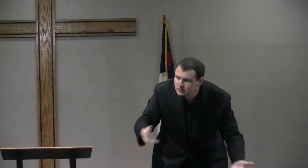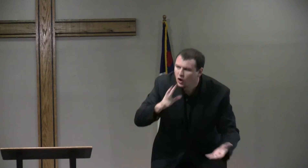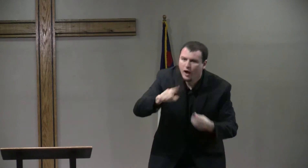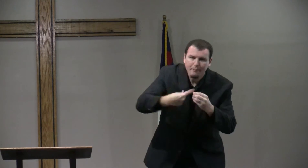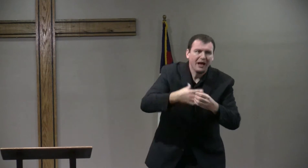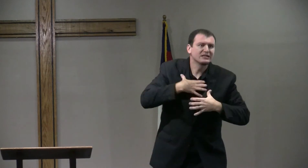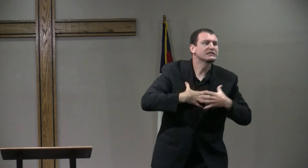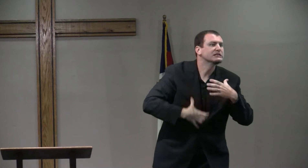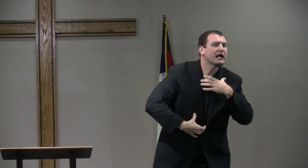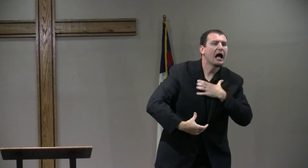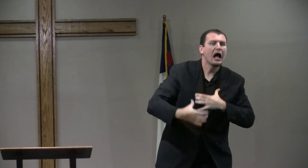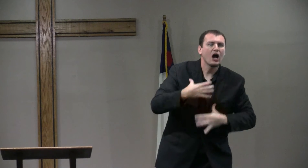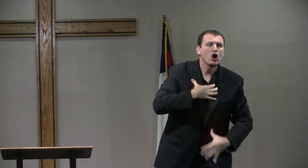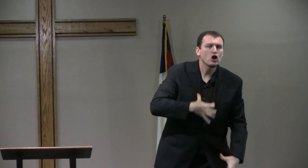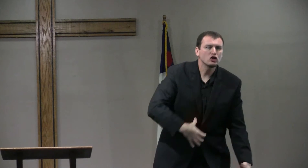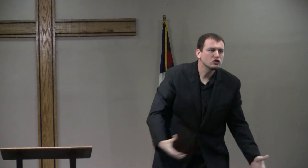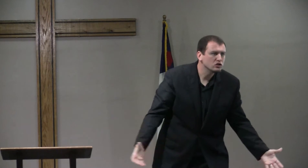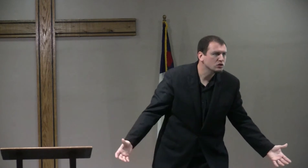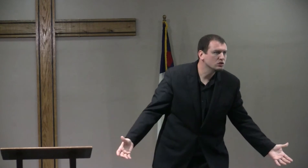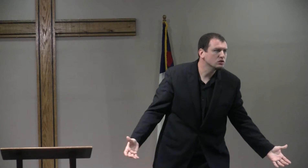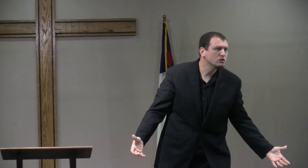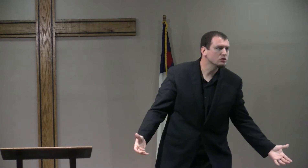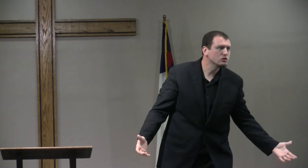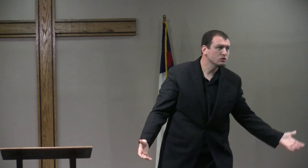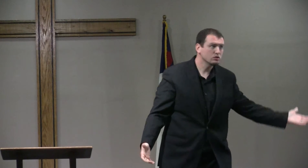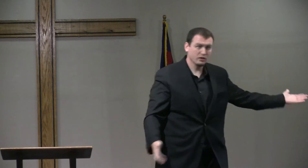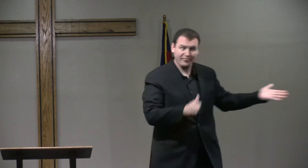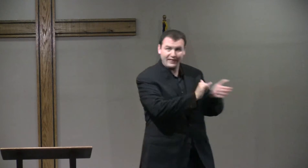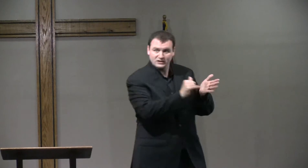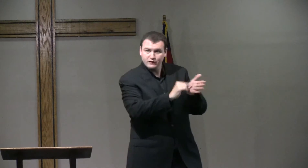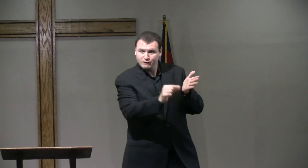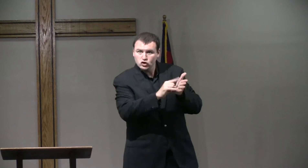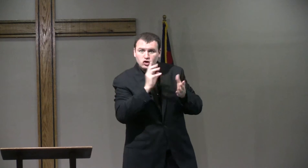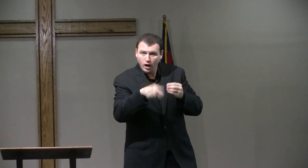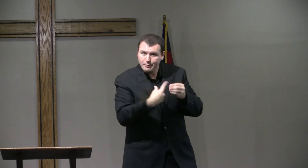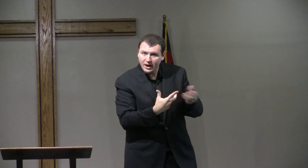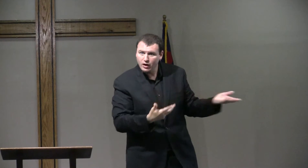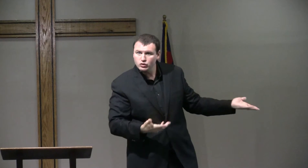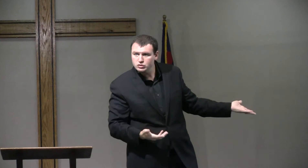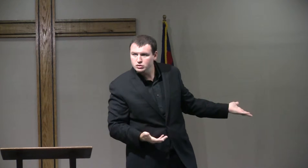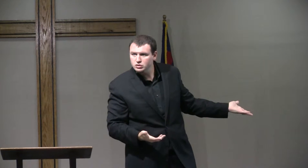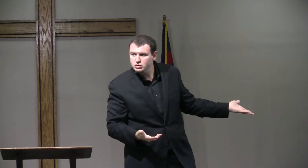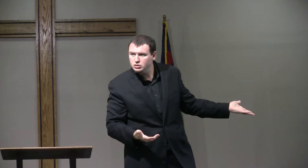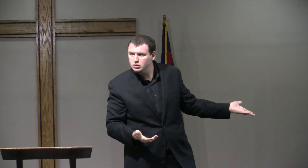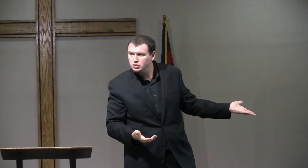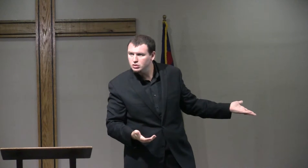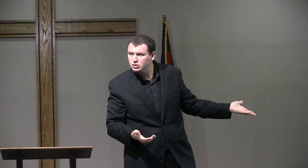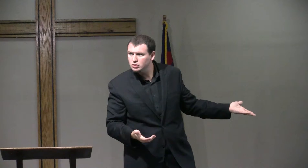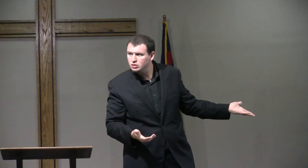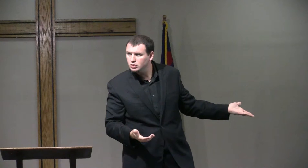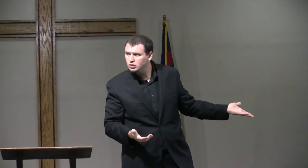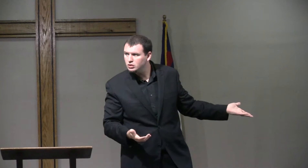the verse applying to sexual desires. That's what this verse is really talking